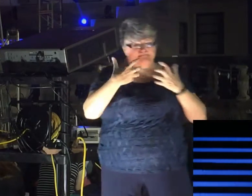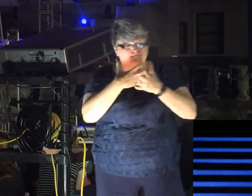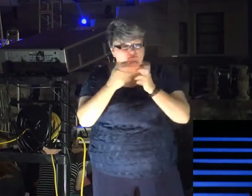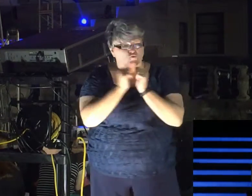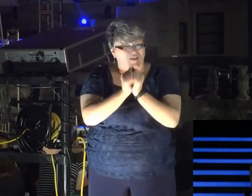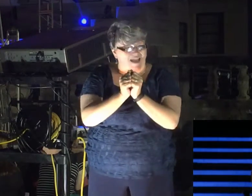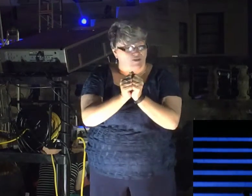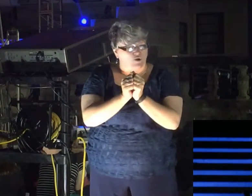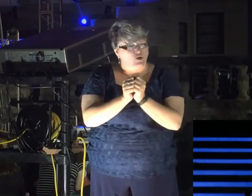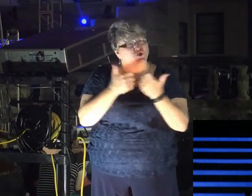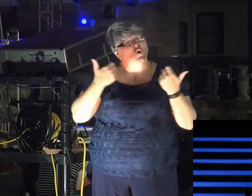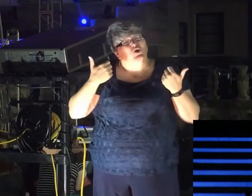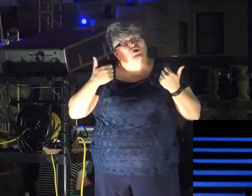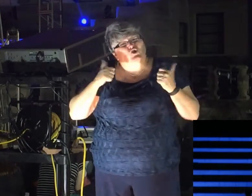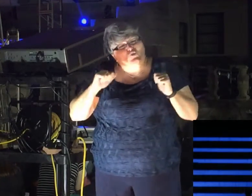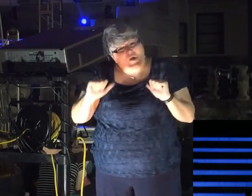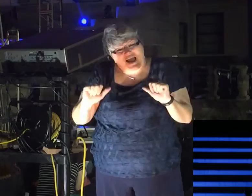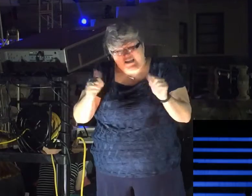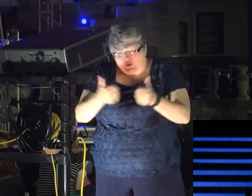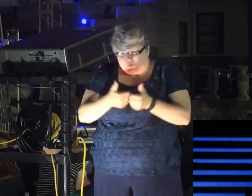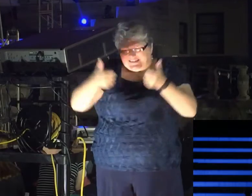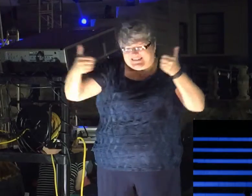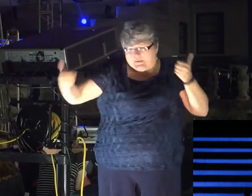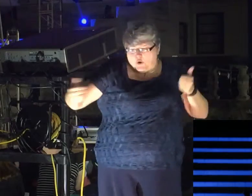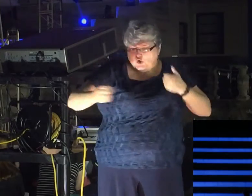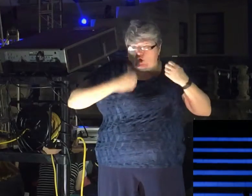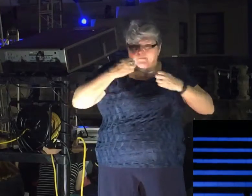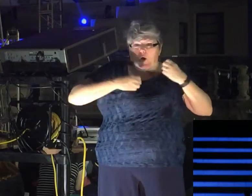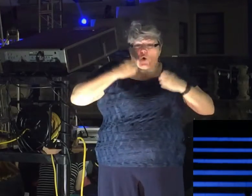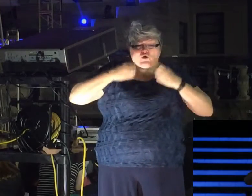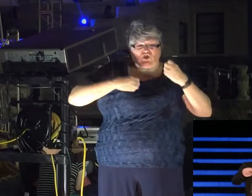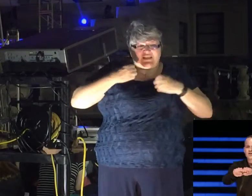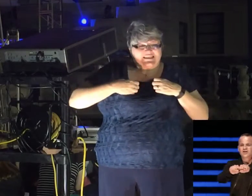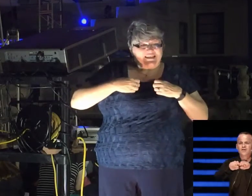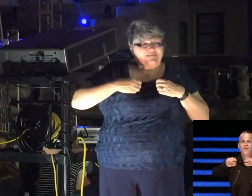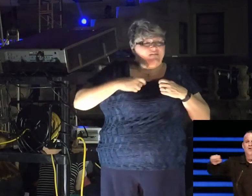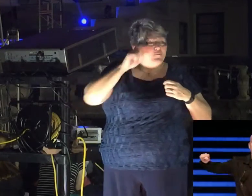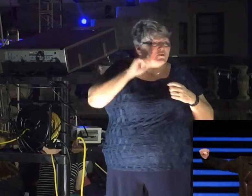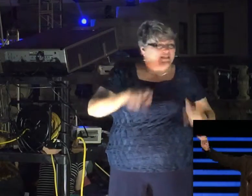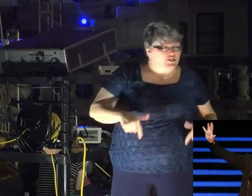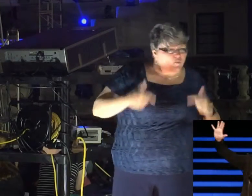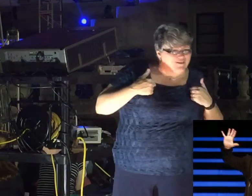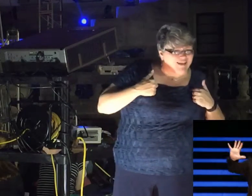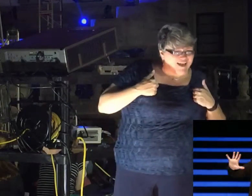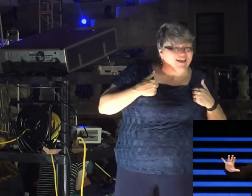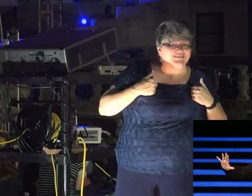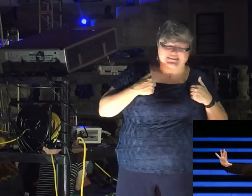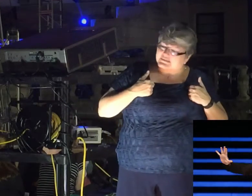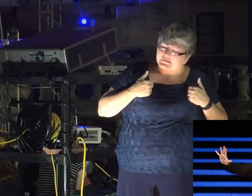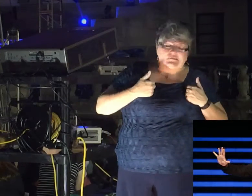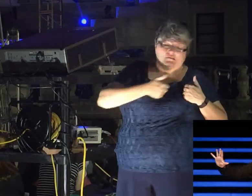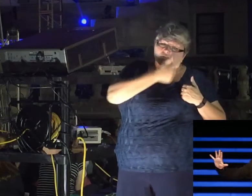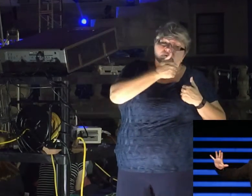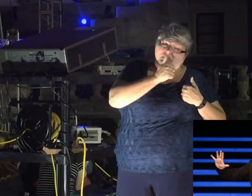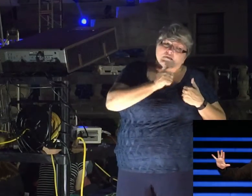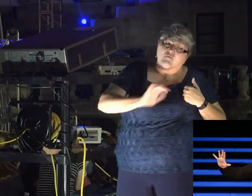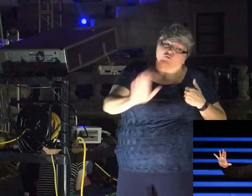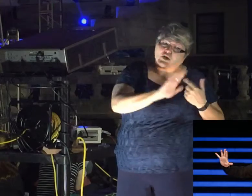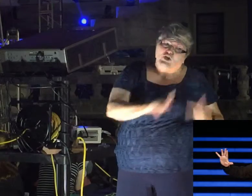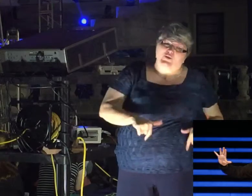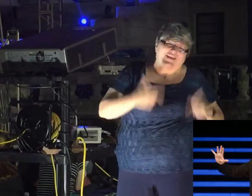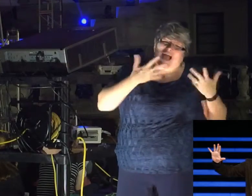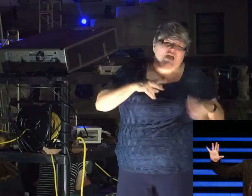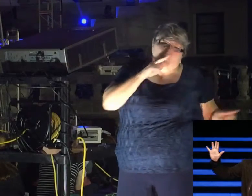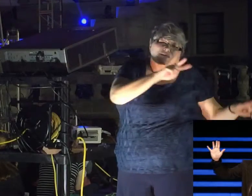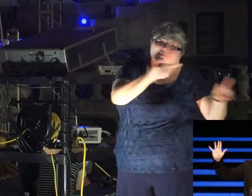are knit together. And so trying to divorce your emotions from your sexual life is a form of suffering in